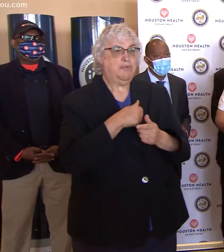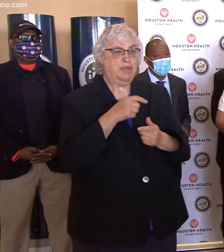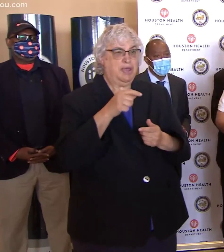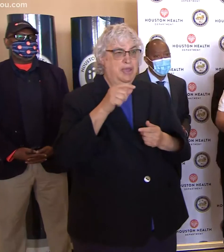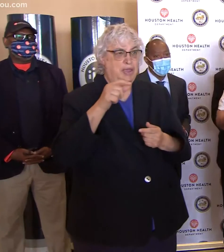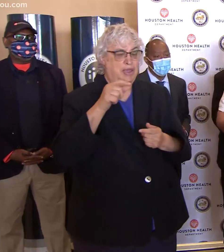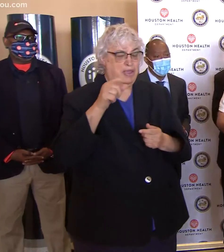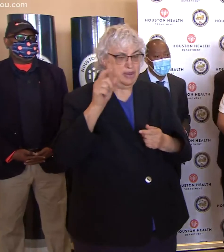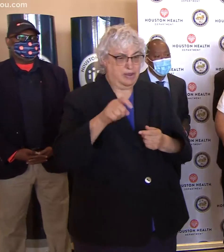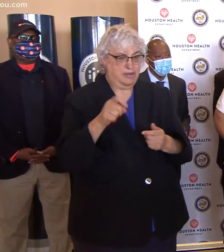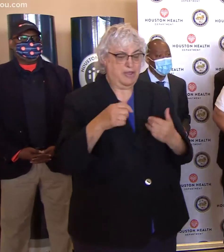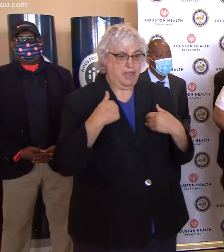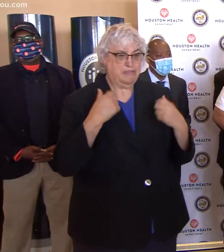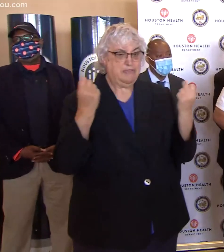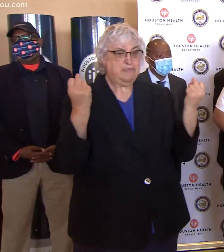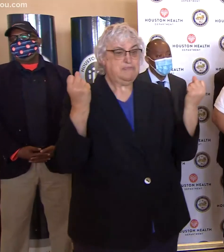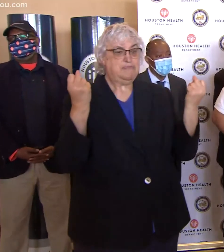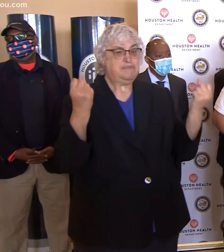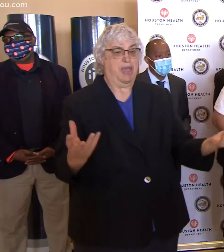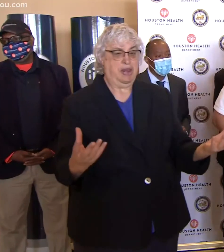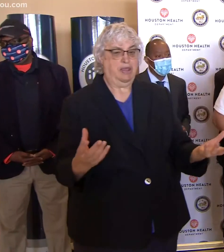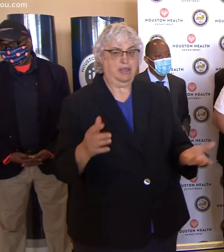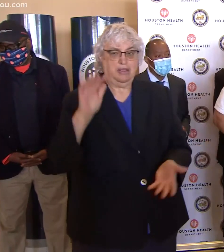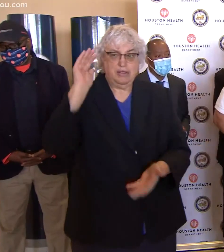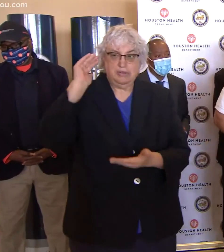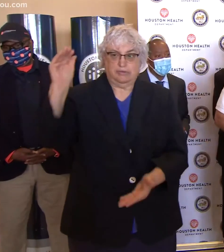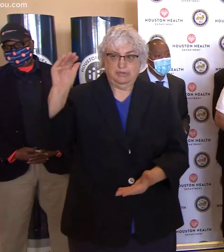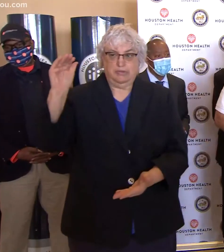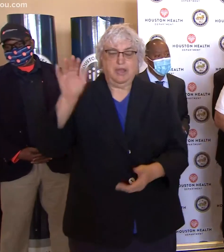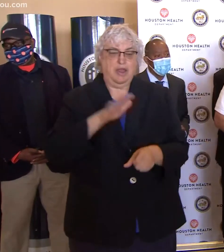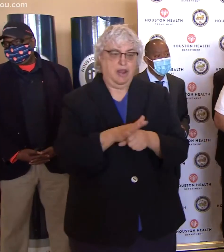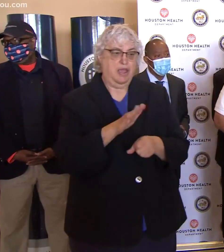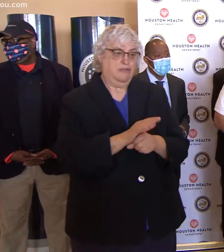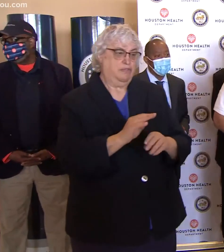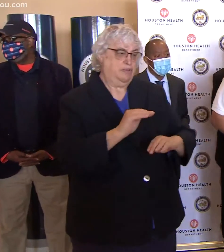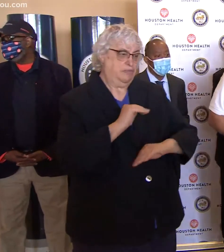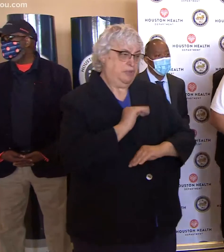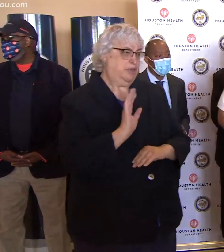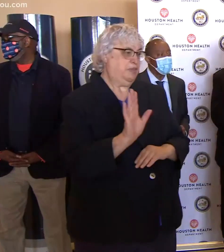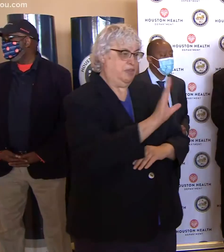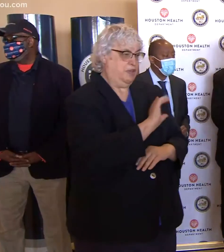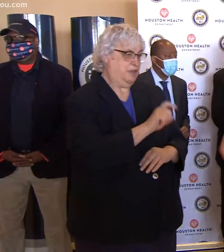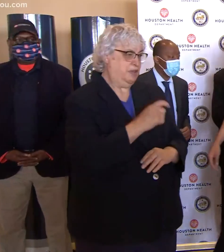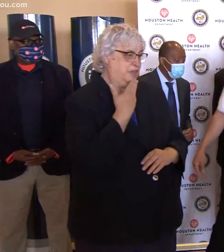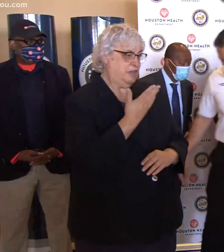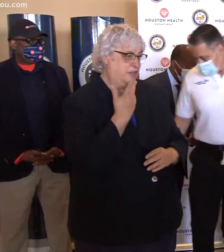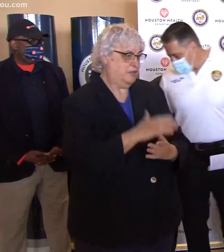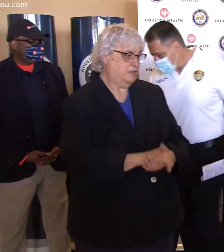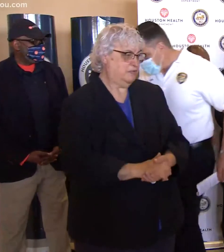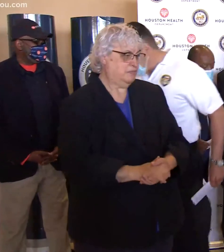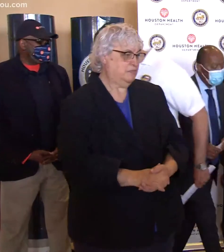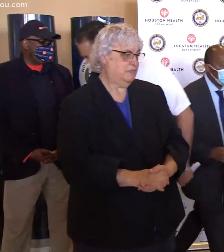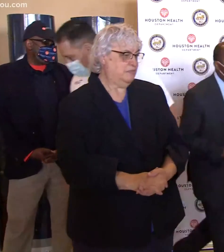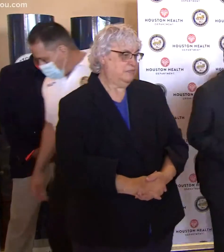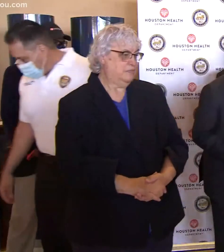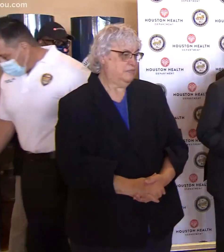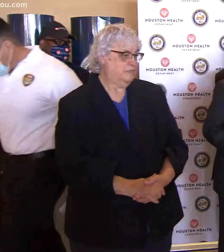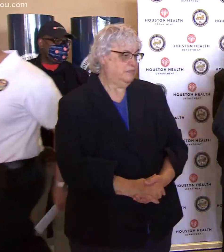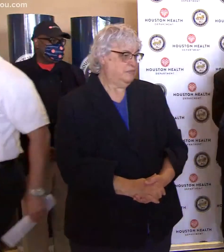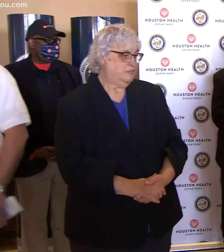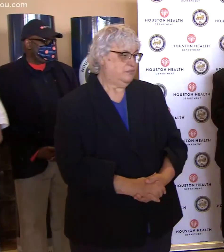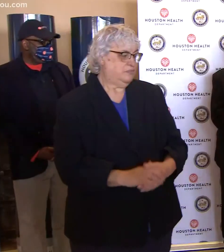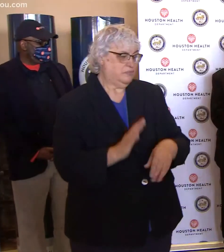the volume in hand to be able to administer that vaccine. So thank you, Mayor. Thank you, Chief. Thank you, Chief Pena.